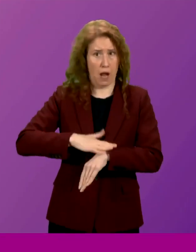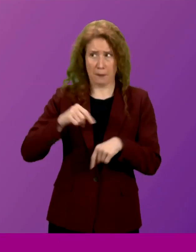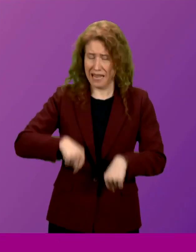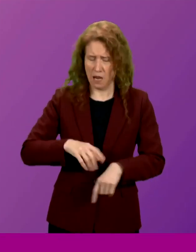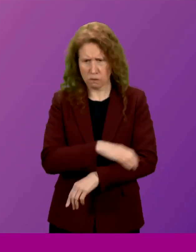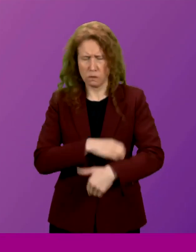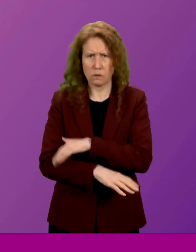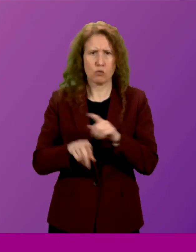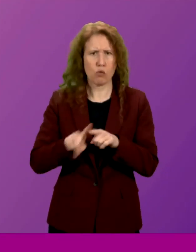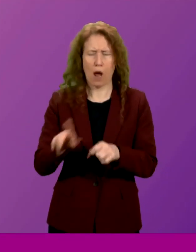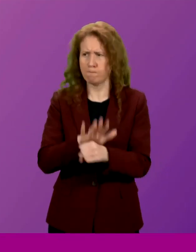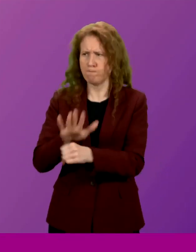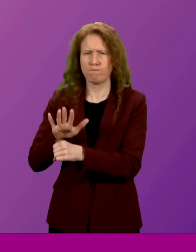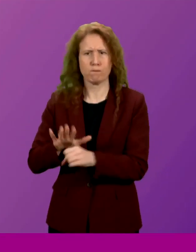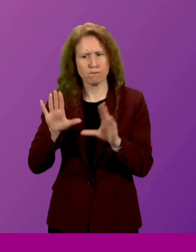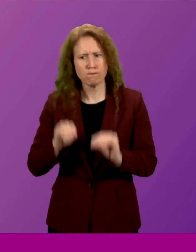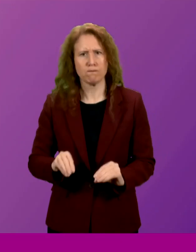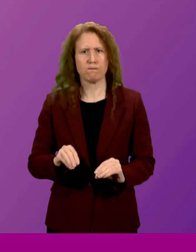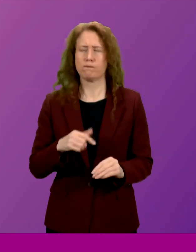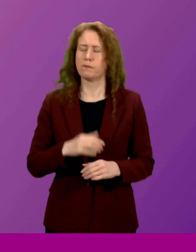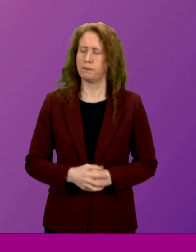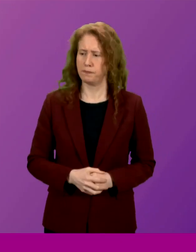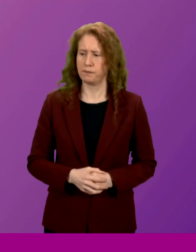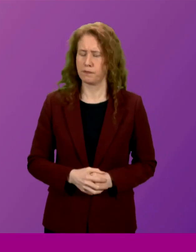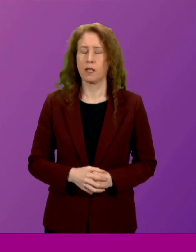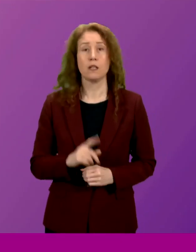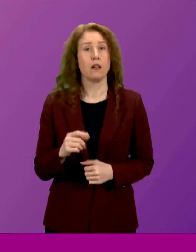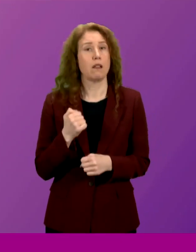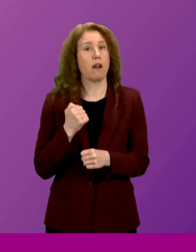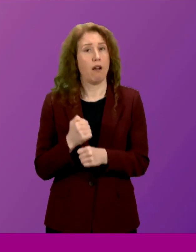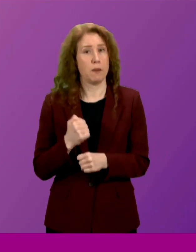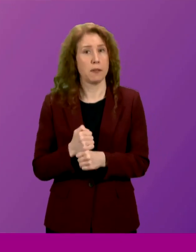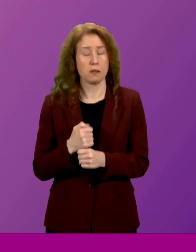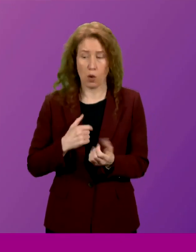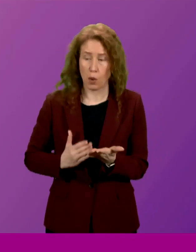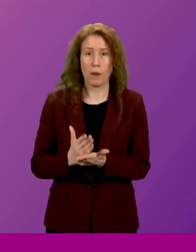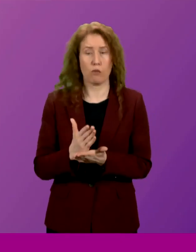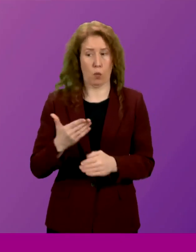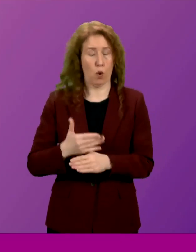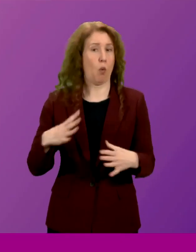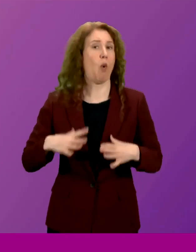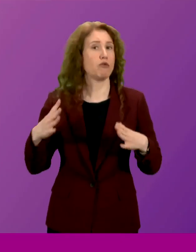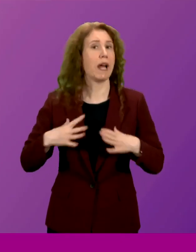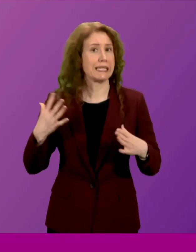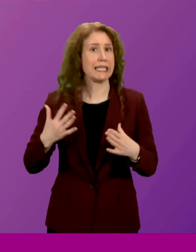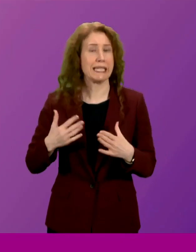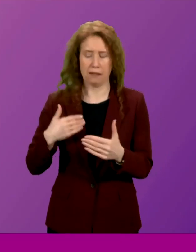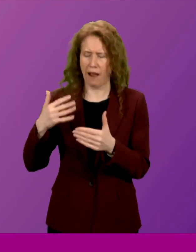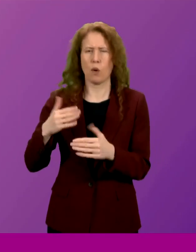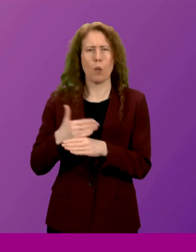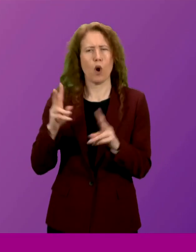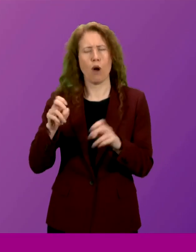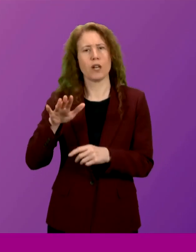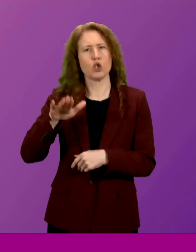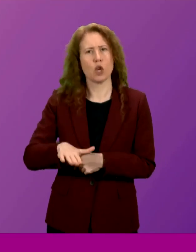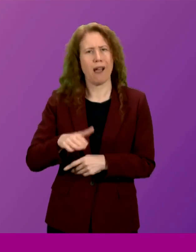as a Minister to ensure this issue has been addressed. The Government is undertaking work already through the work of the National